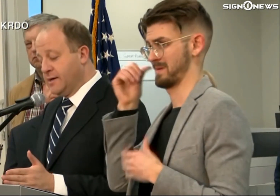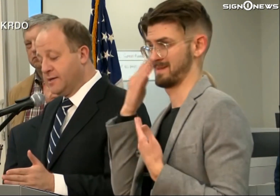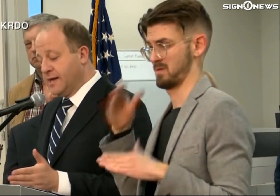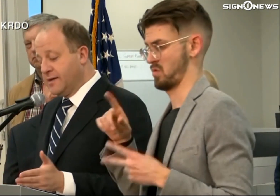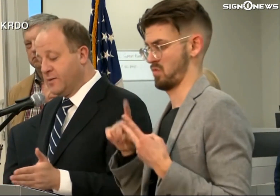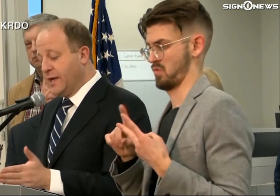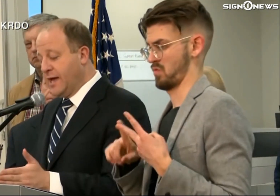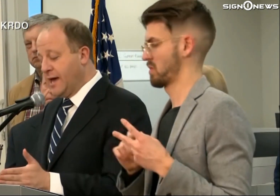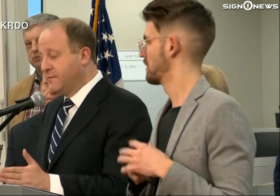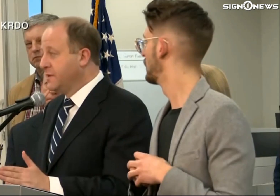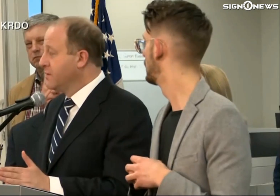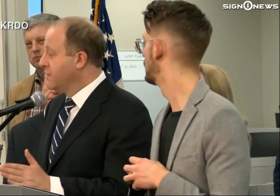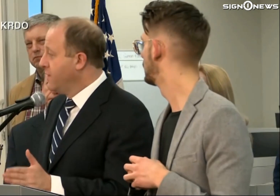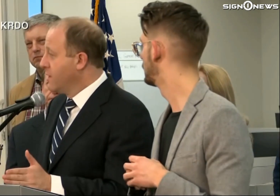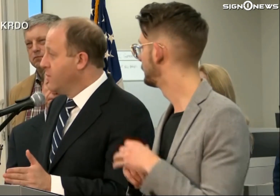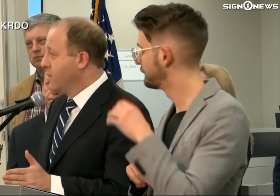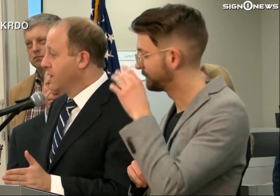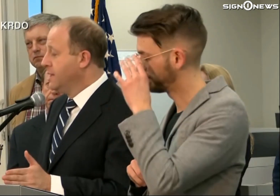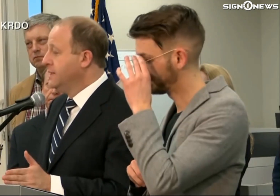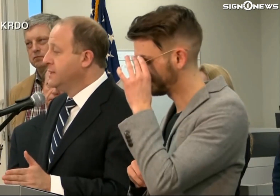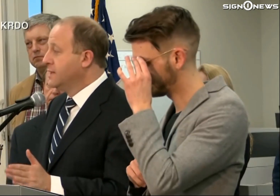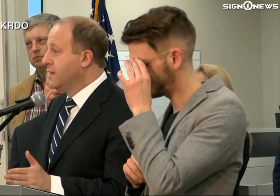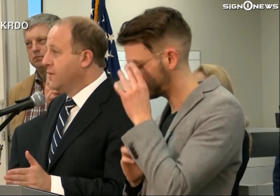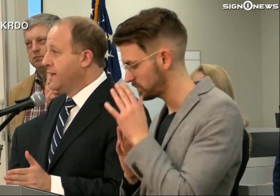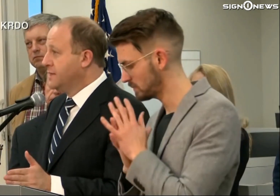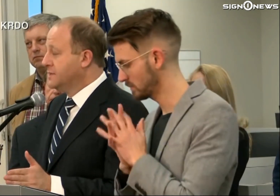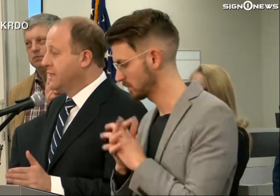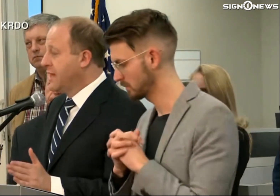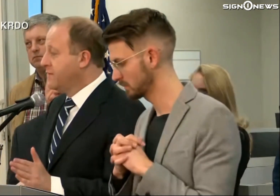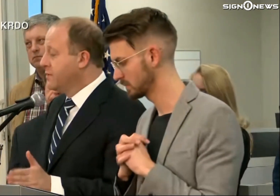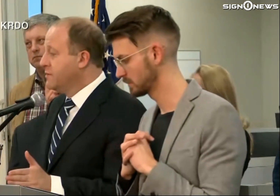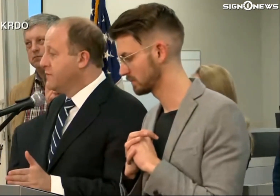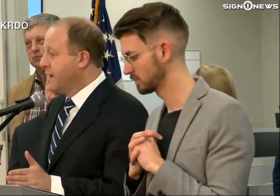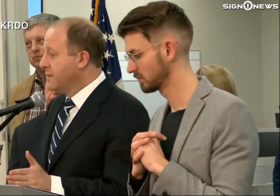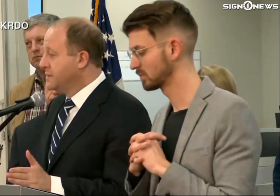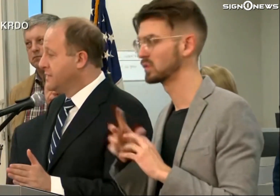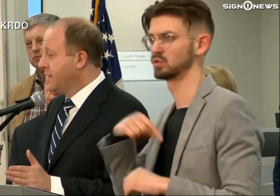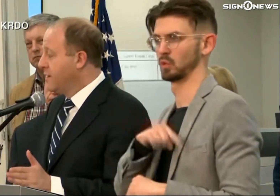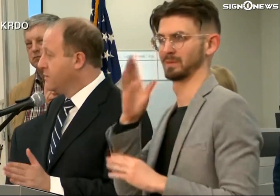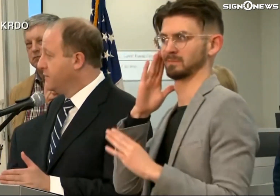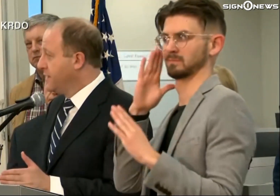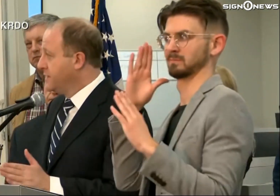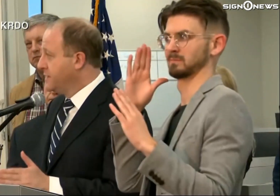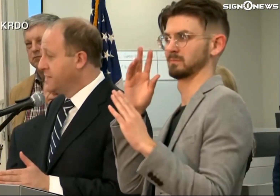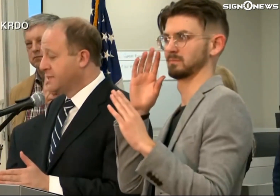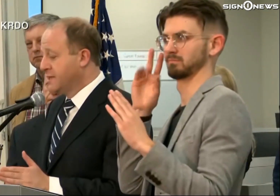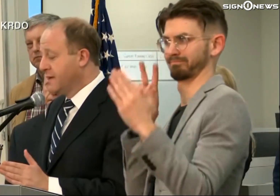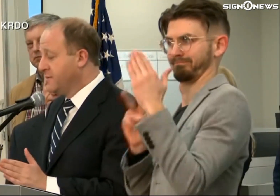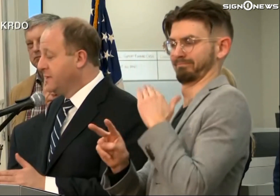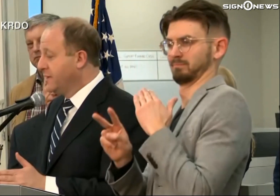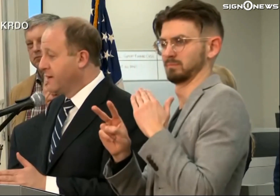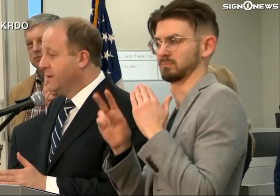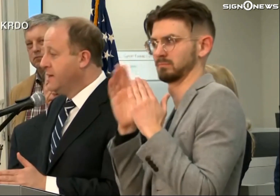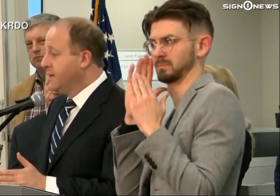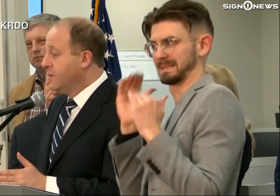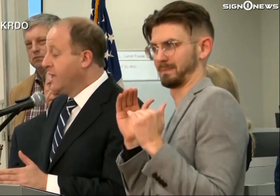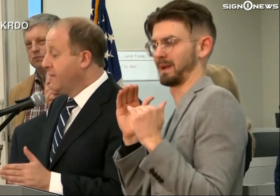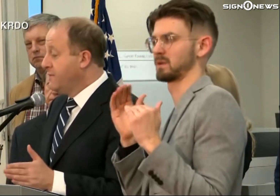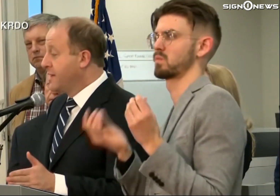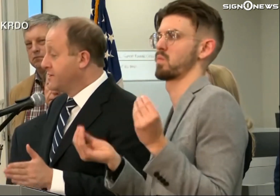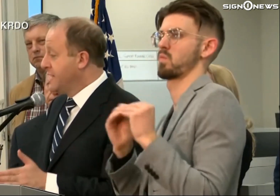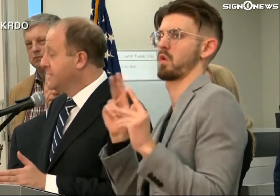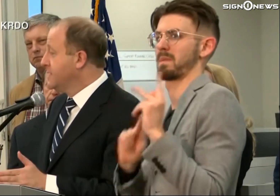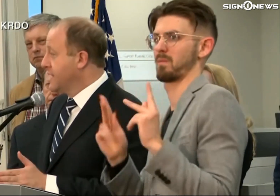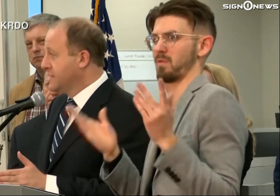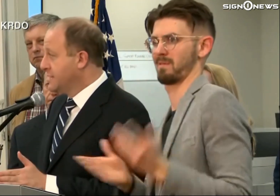the data that we have, that there are far more Coloradans that have coronavirus than are reflected in the testing. Now, to be clear, we